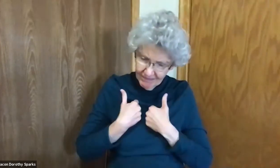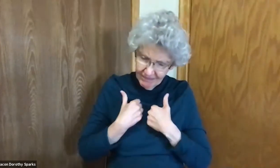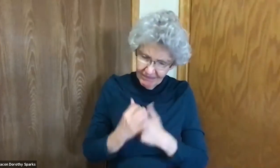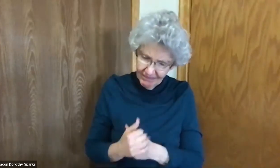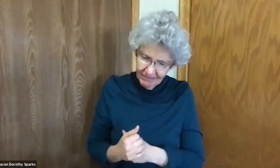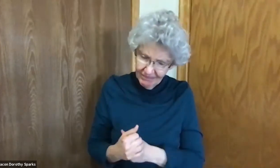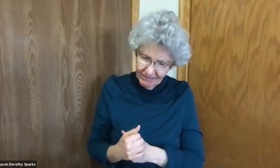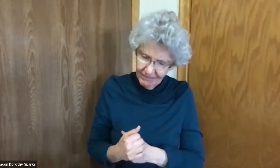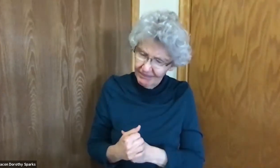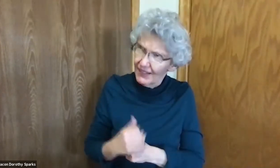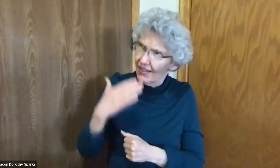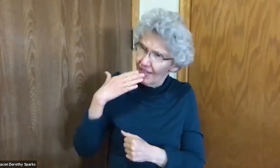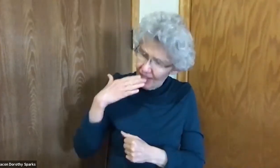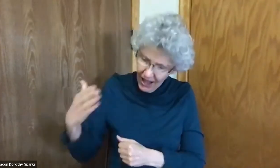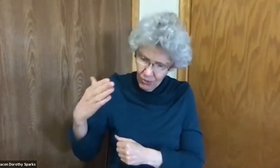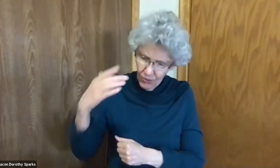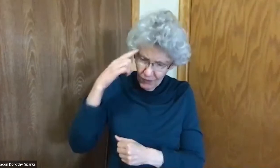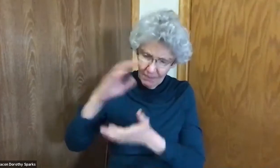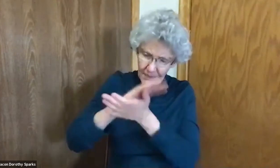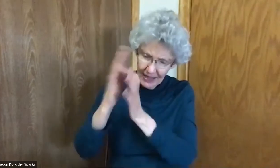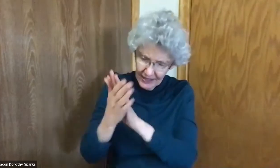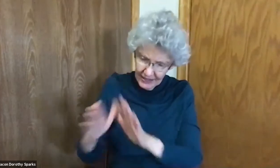that illumines and inspires our lives.